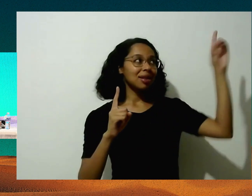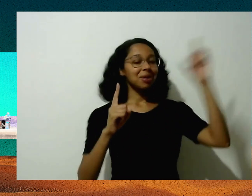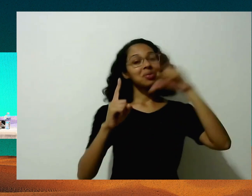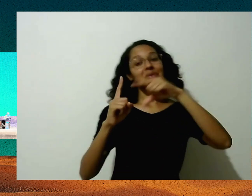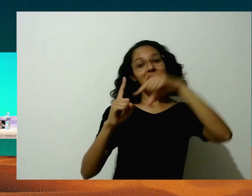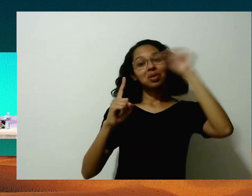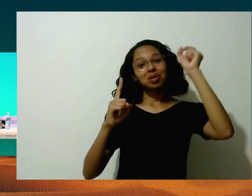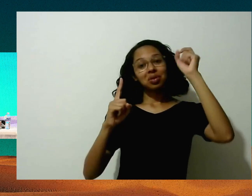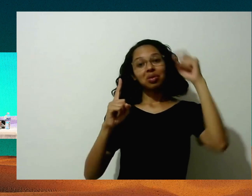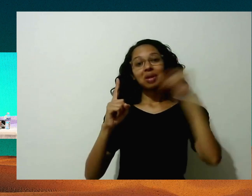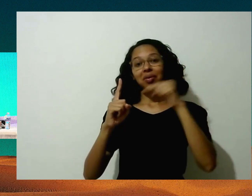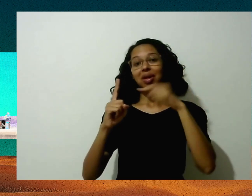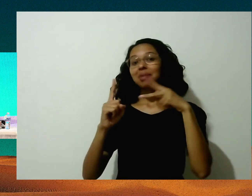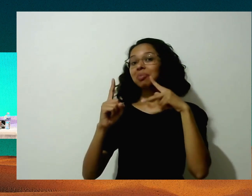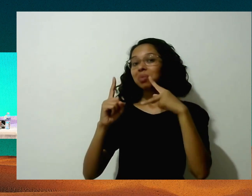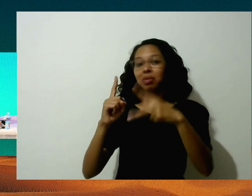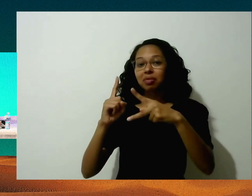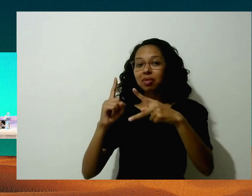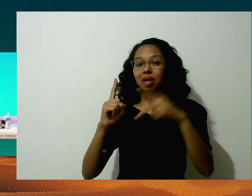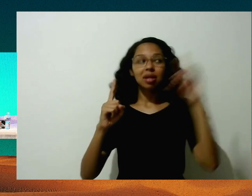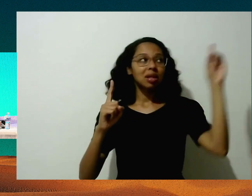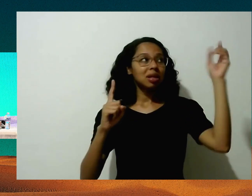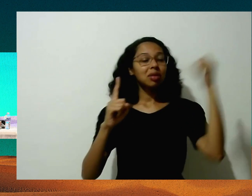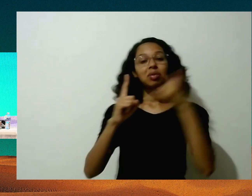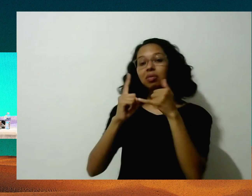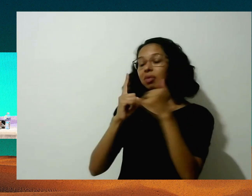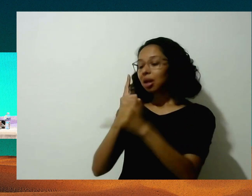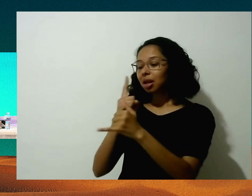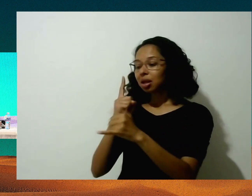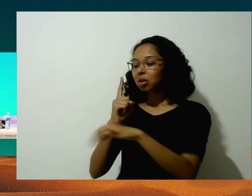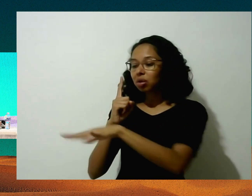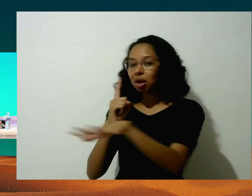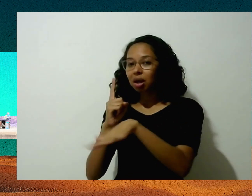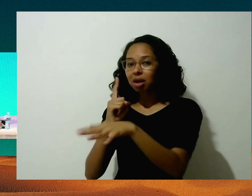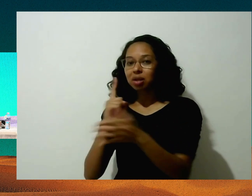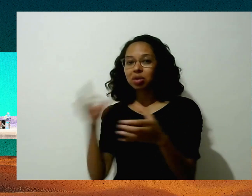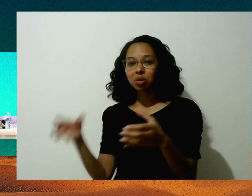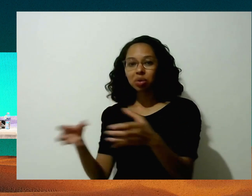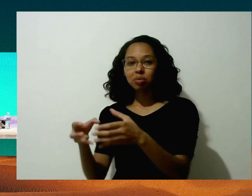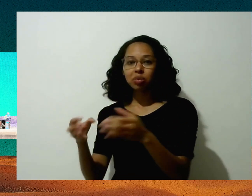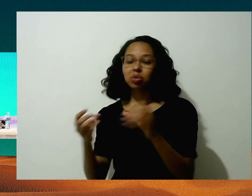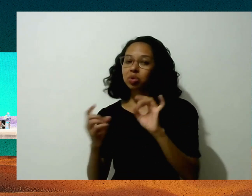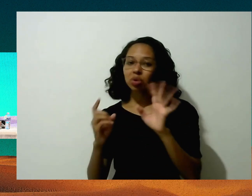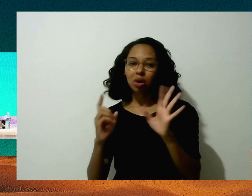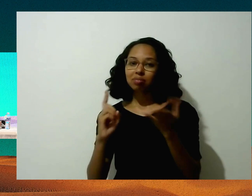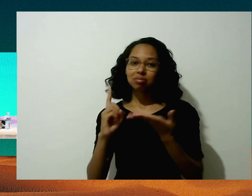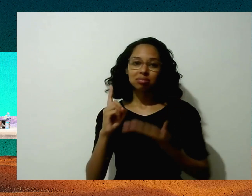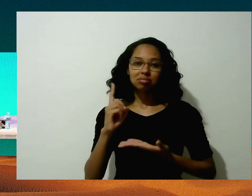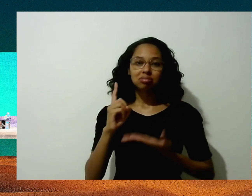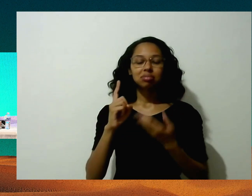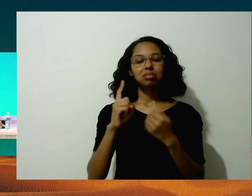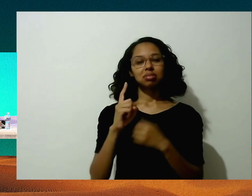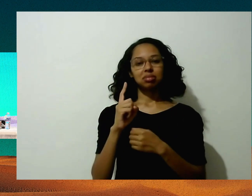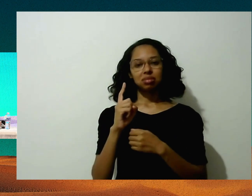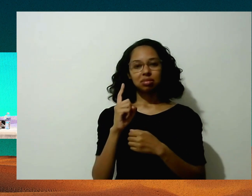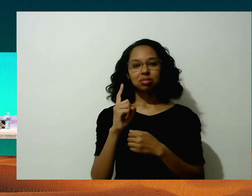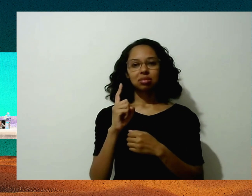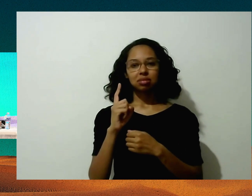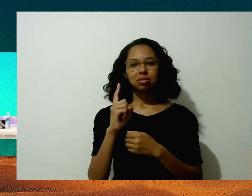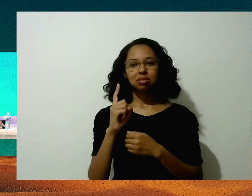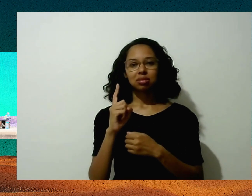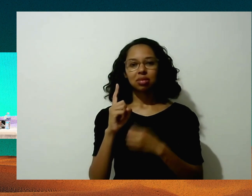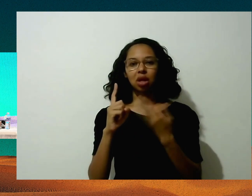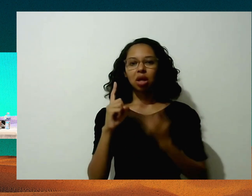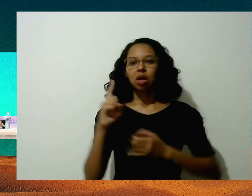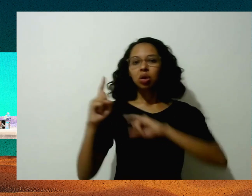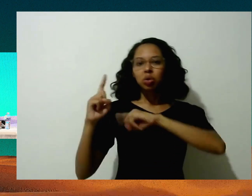para transmitir para os seus servos. John was only chosen by God to be a channel to transmit to his servants. E coitado do João está